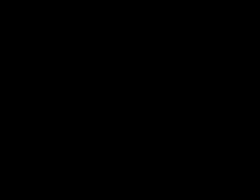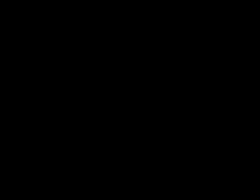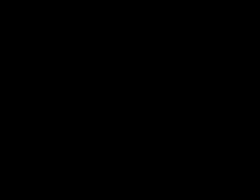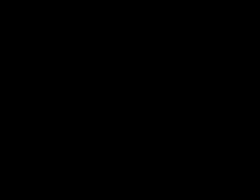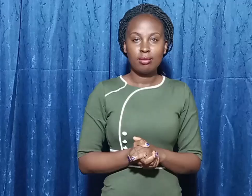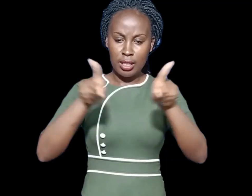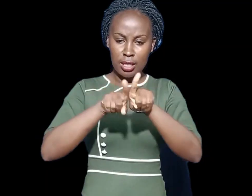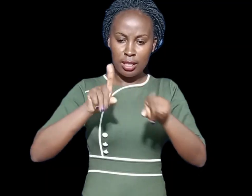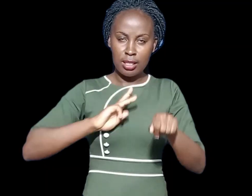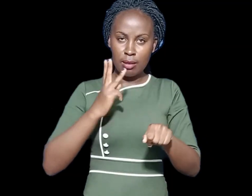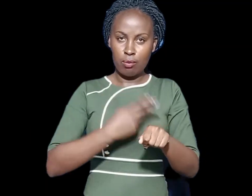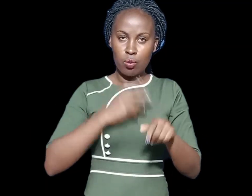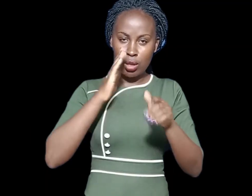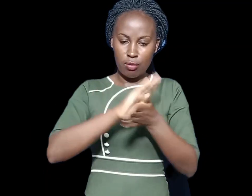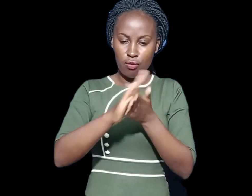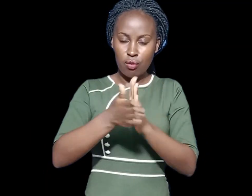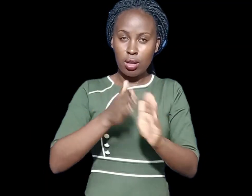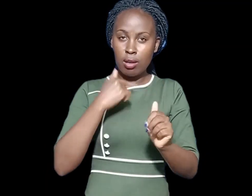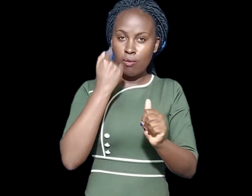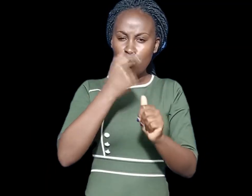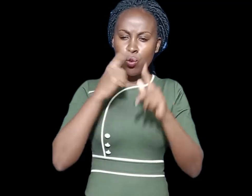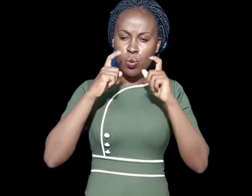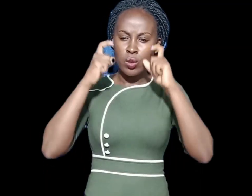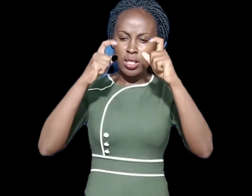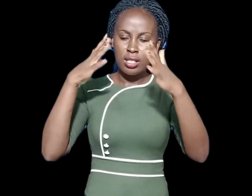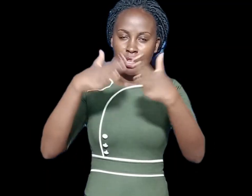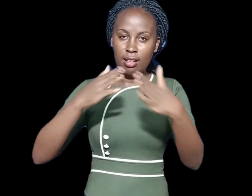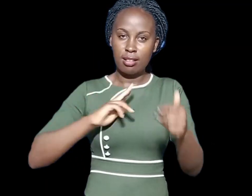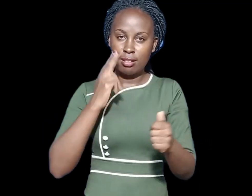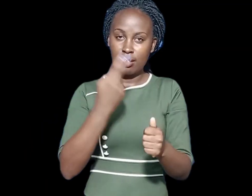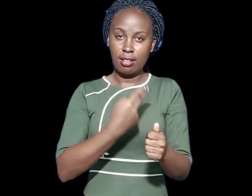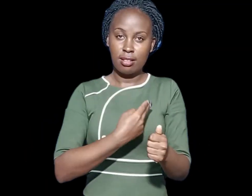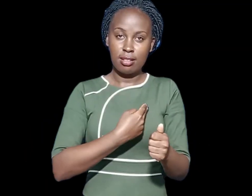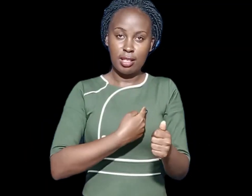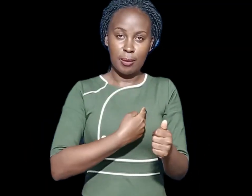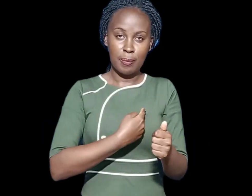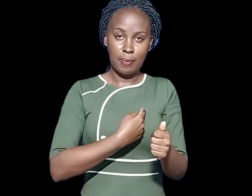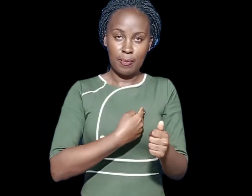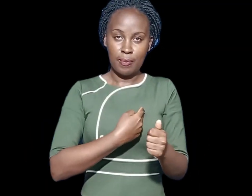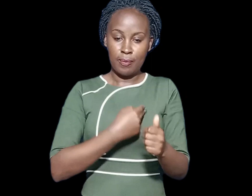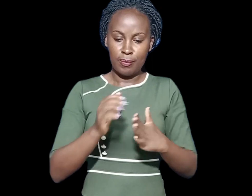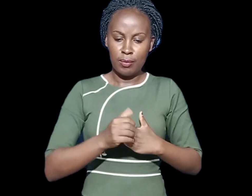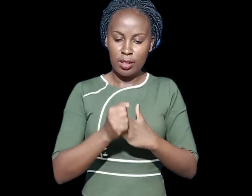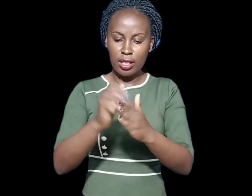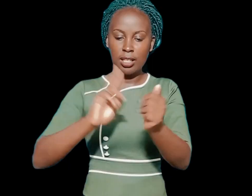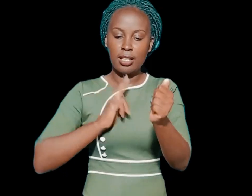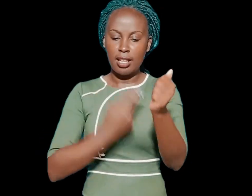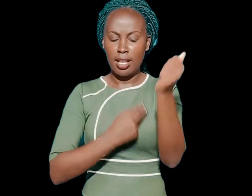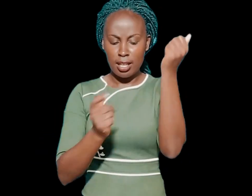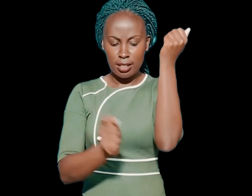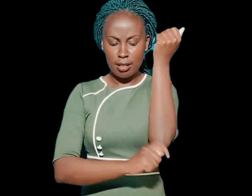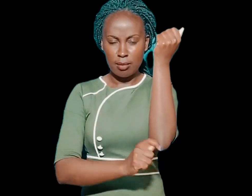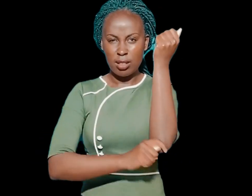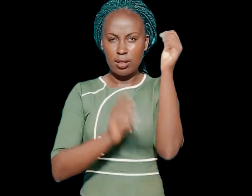the those who sin against us and lead us not into temptation